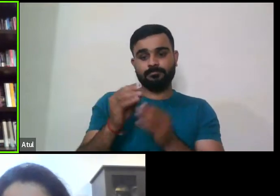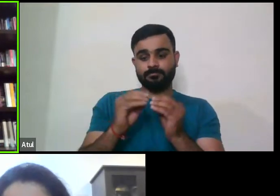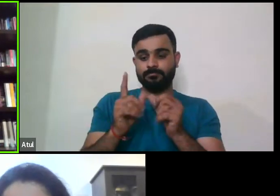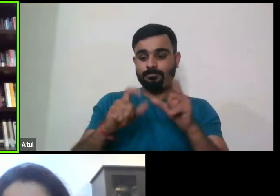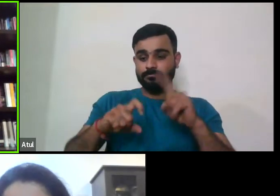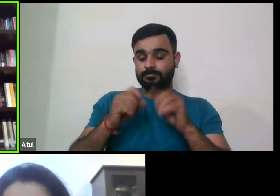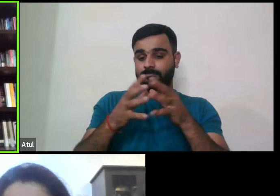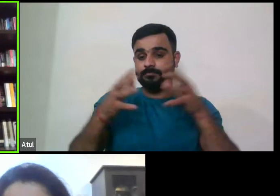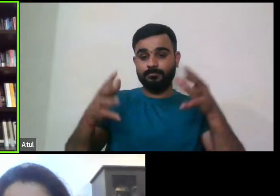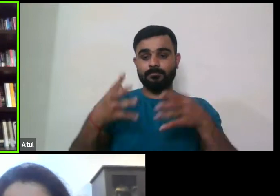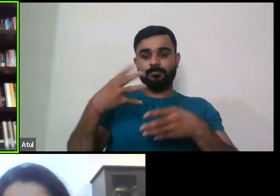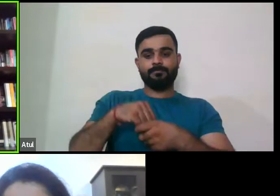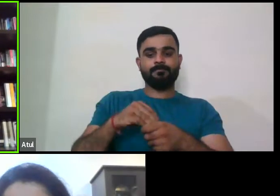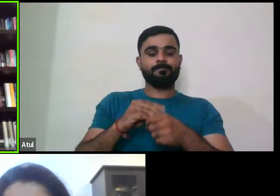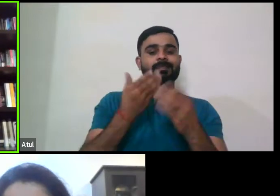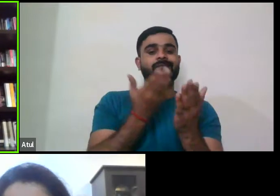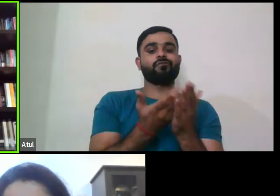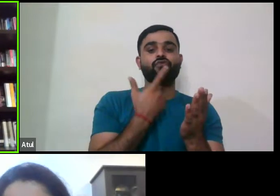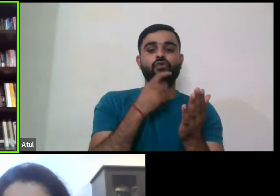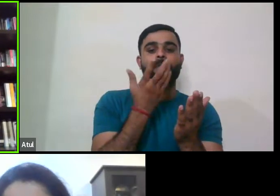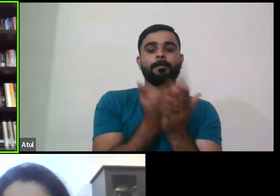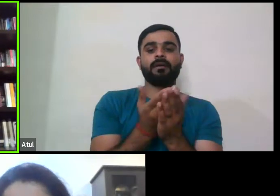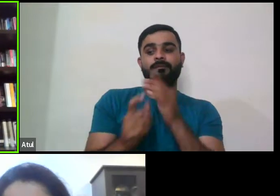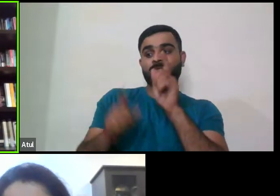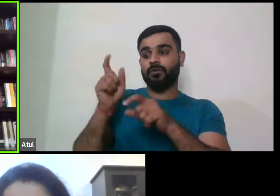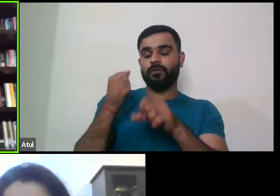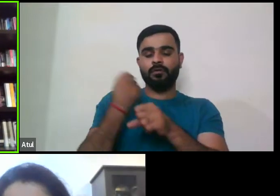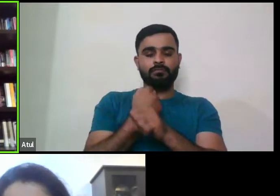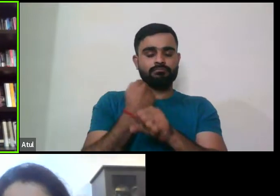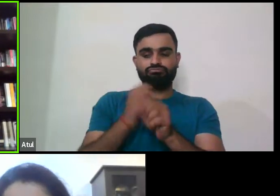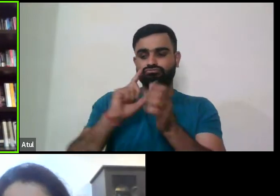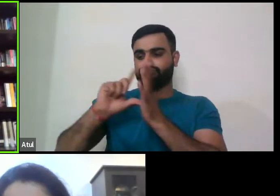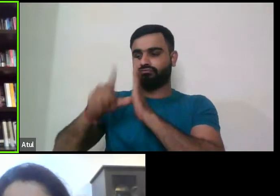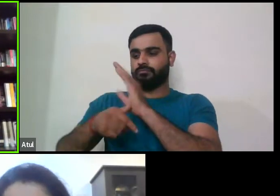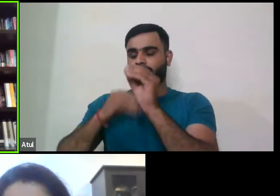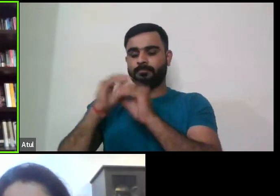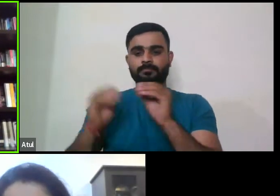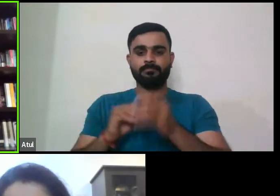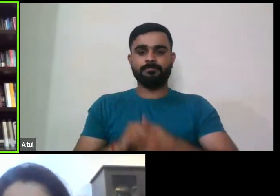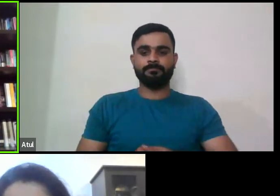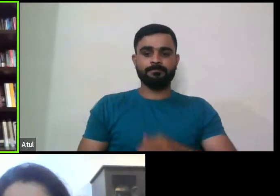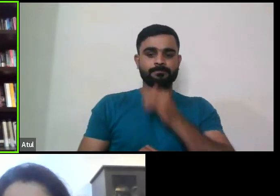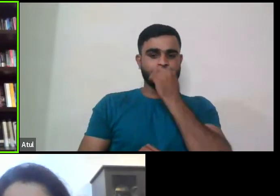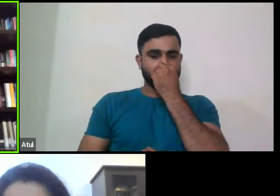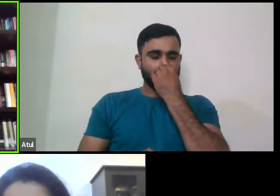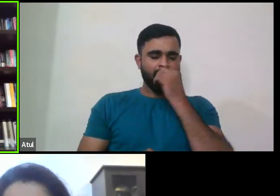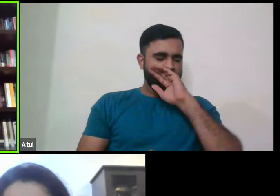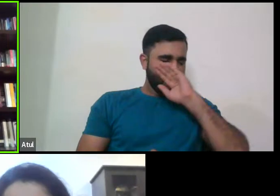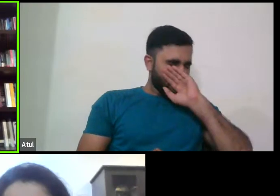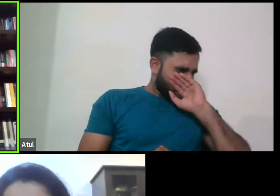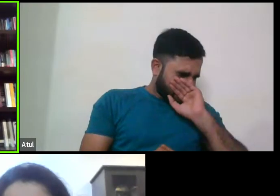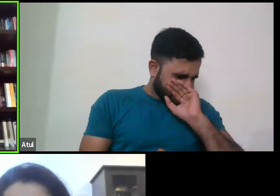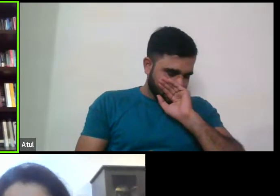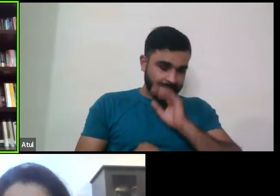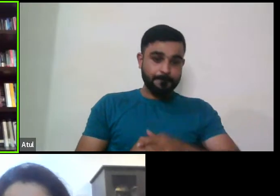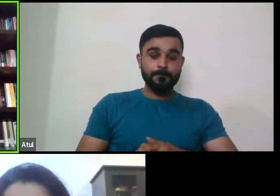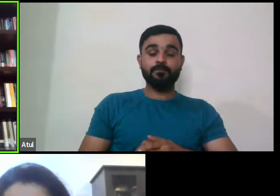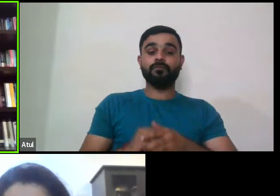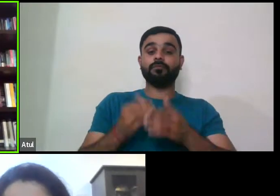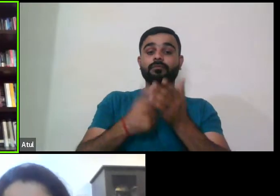other matters that can't come to the court because people cannot afford the kind of delays that you have in the court. So rationalizing the SLP